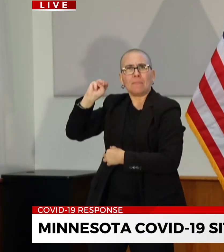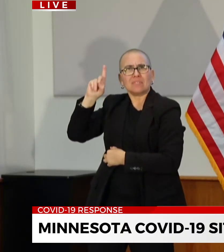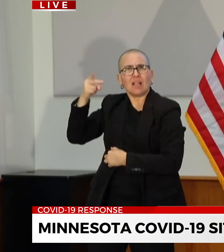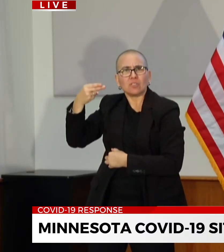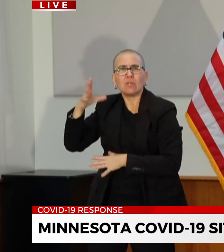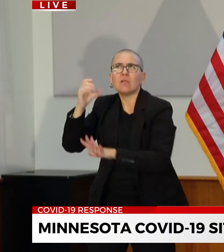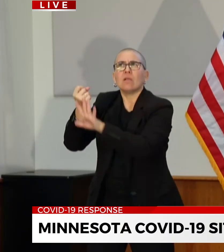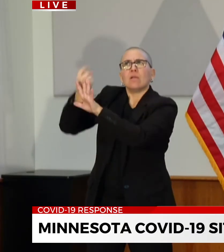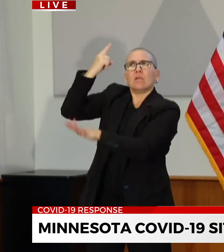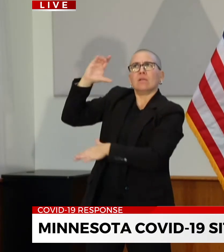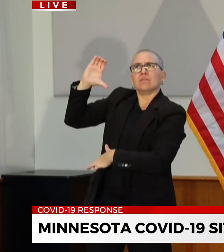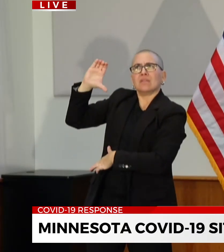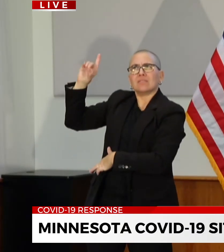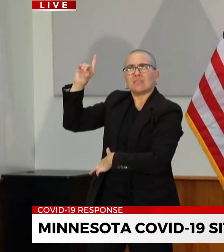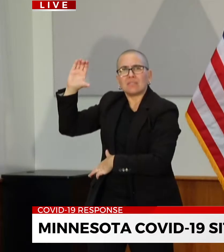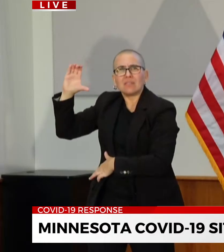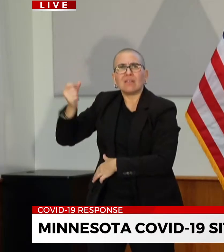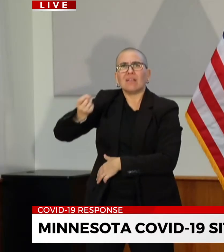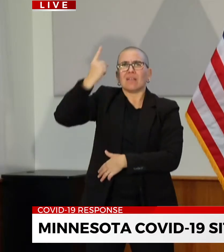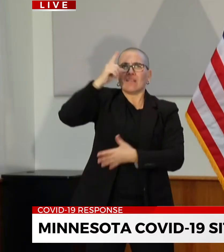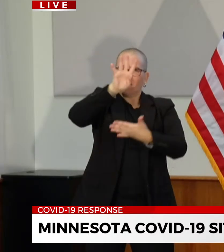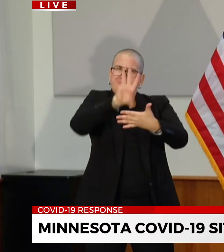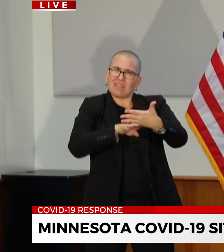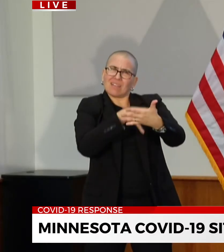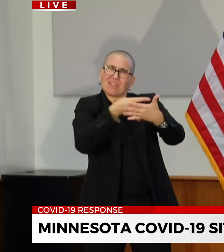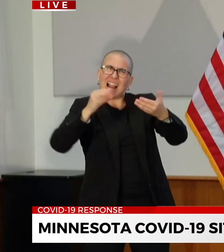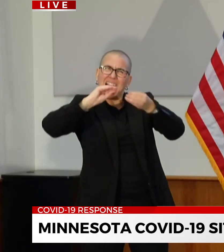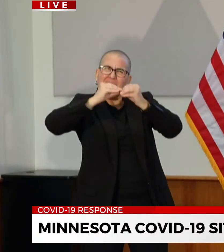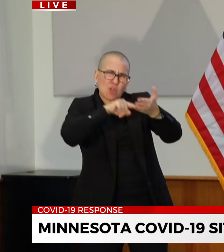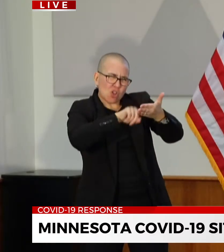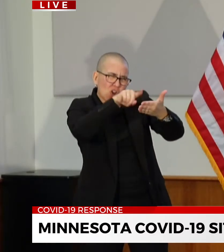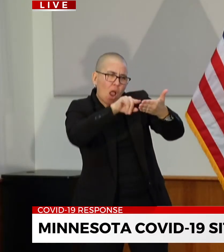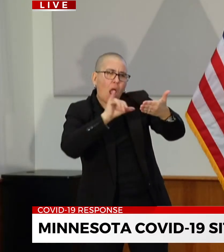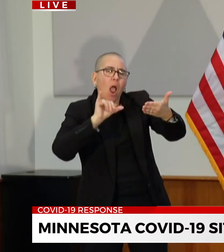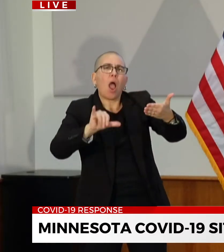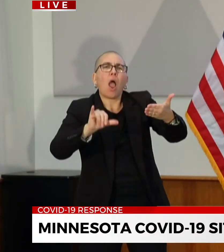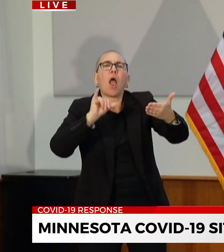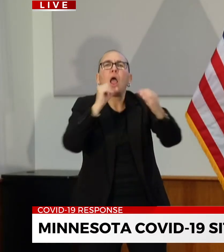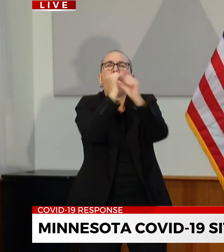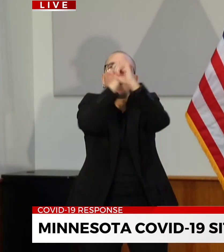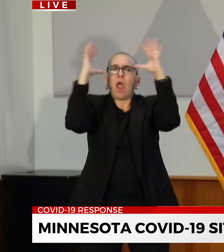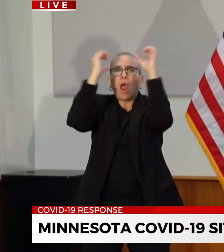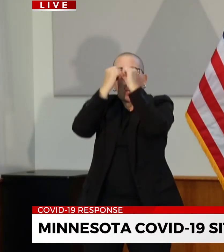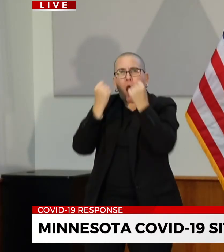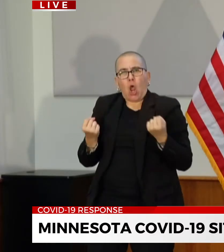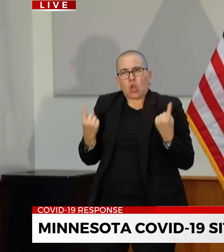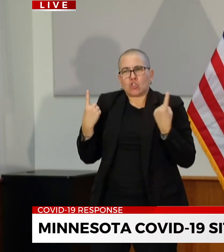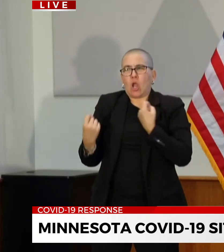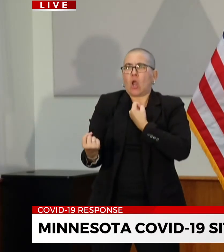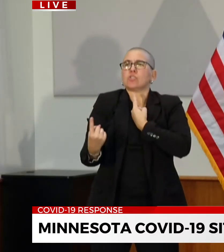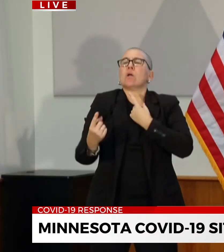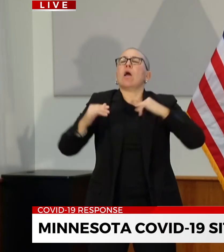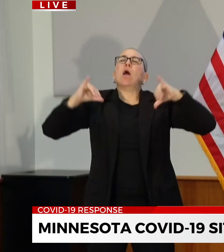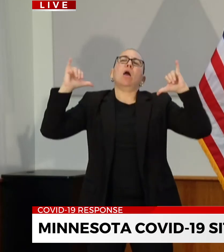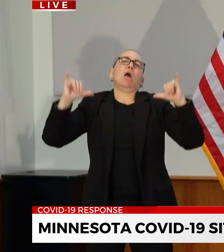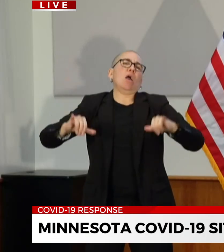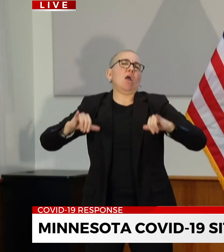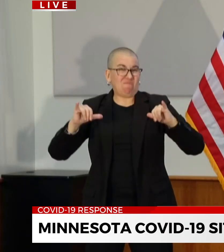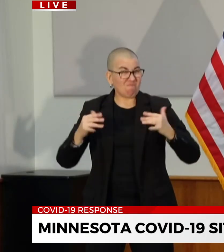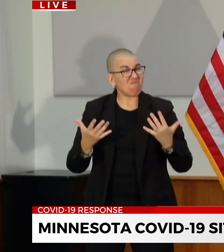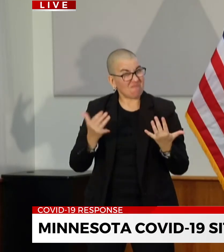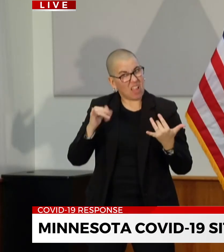it, verify it, make sure that it's correct, so that we can reach some consensus on a agreed